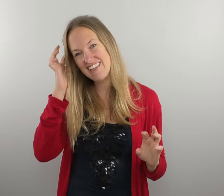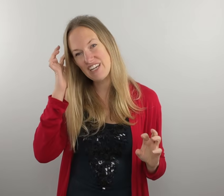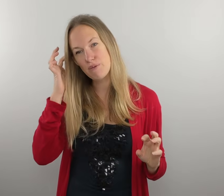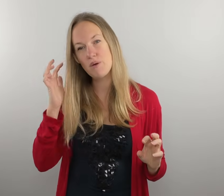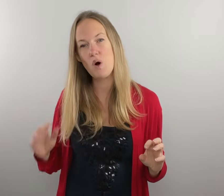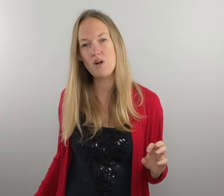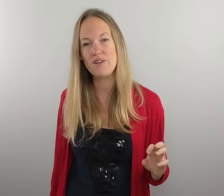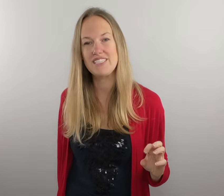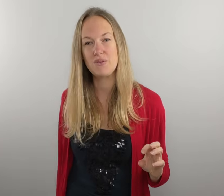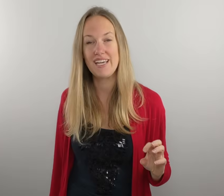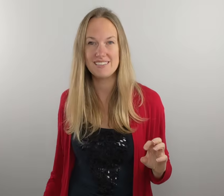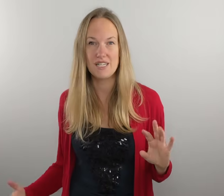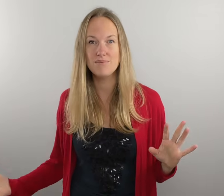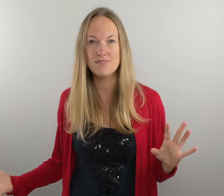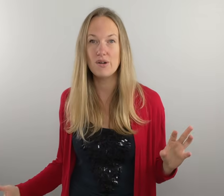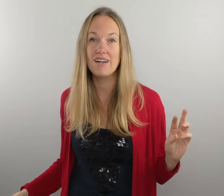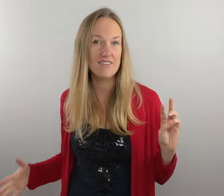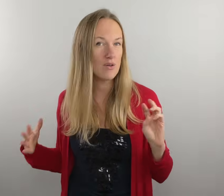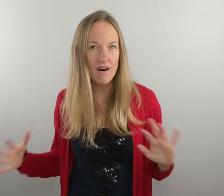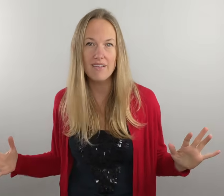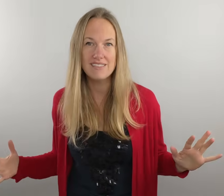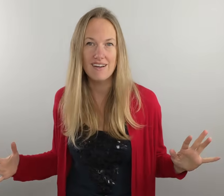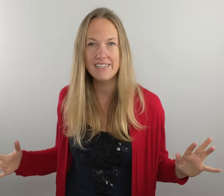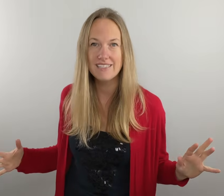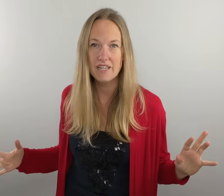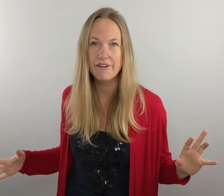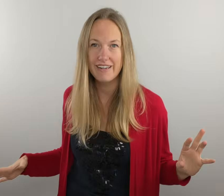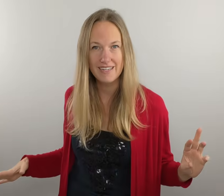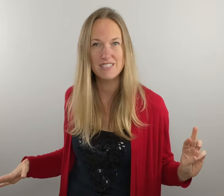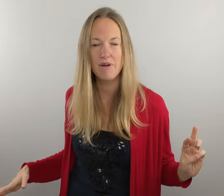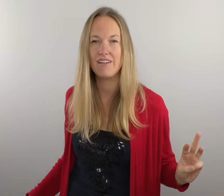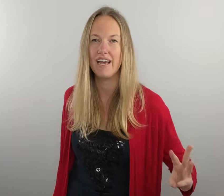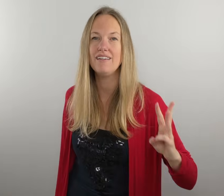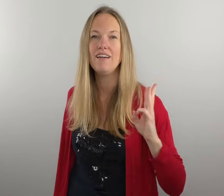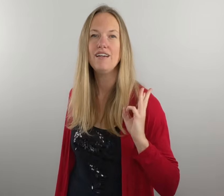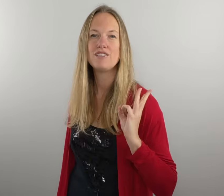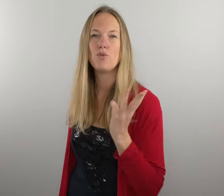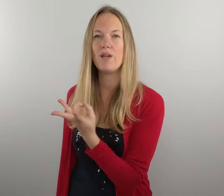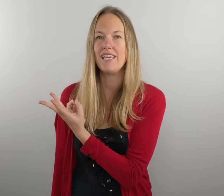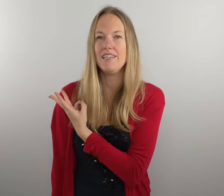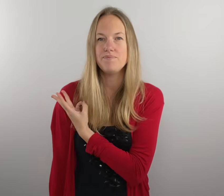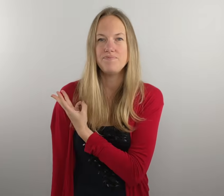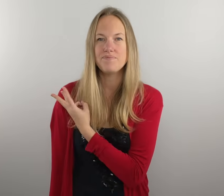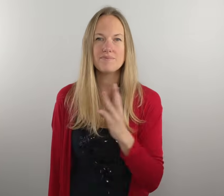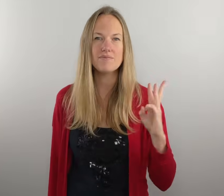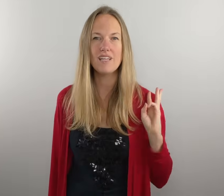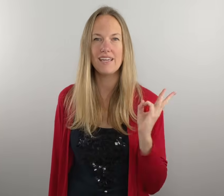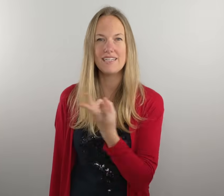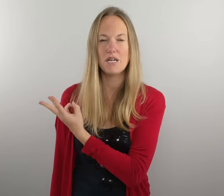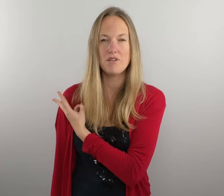there, we won't go until we get some. So I'll give you all the signs and then we're gonna cut some out again. So we, okay, that W